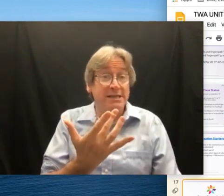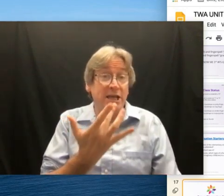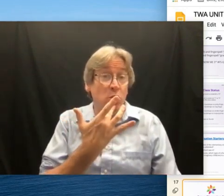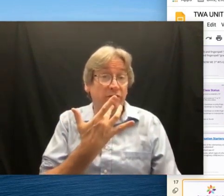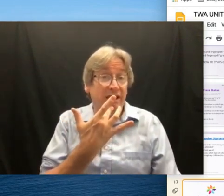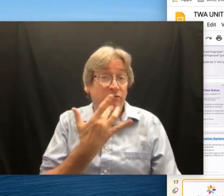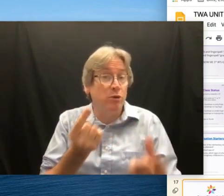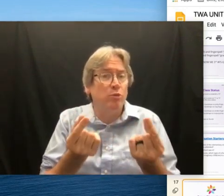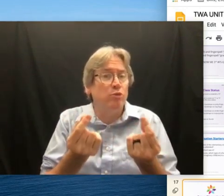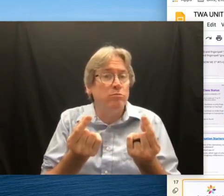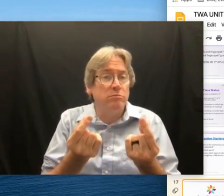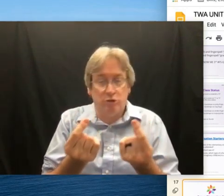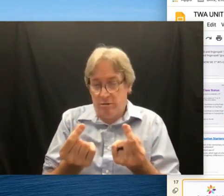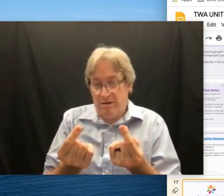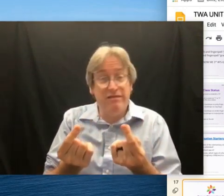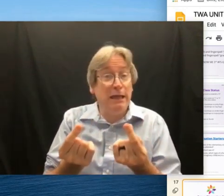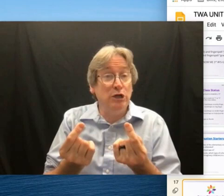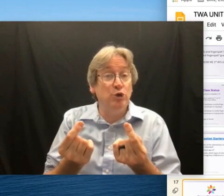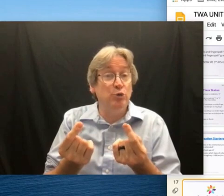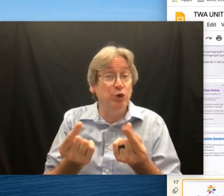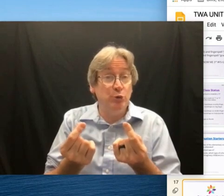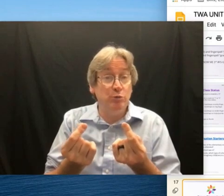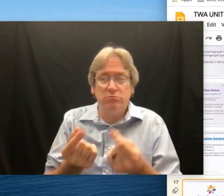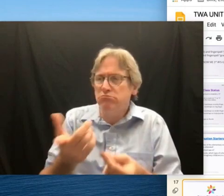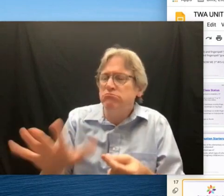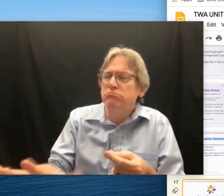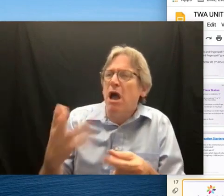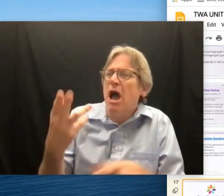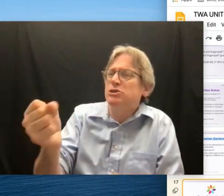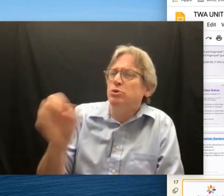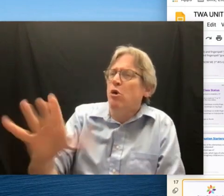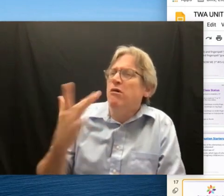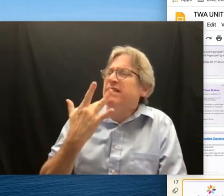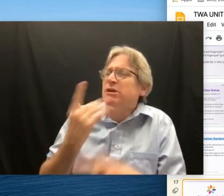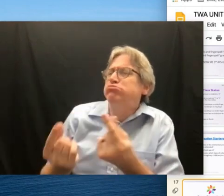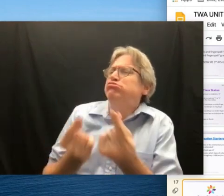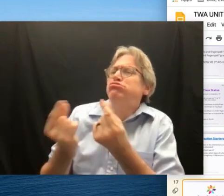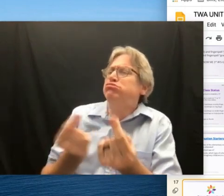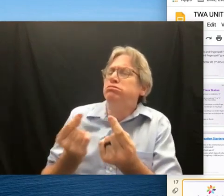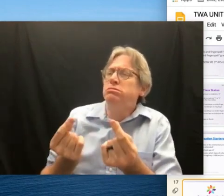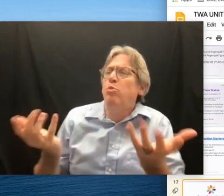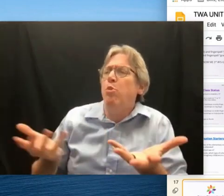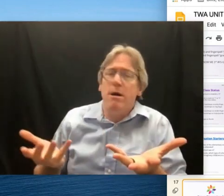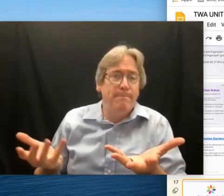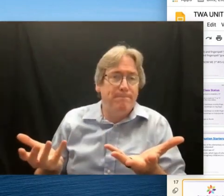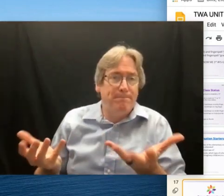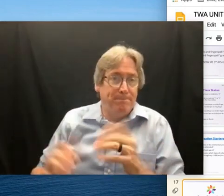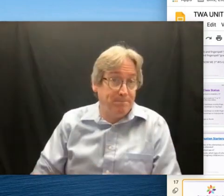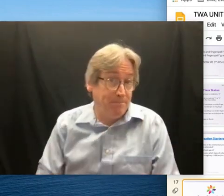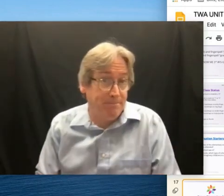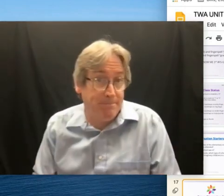Or you could say your favorite thing to do. High school.